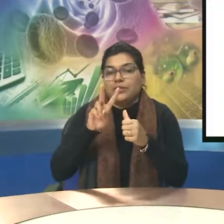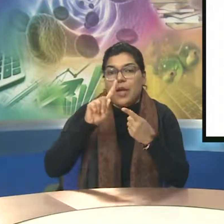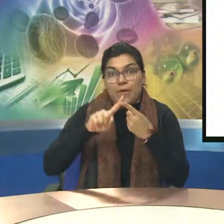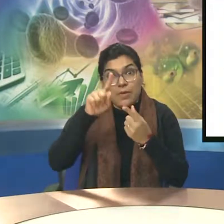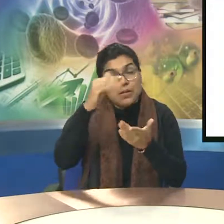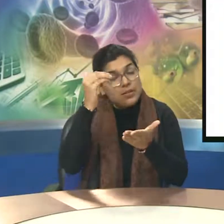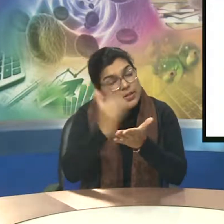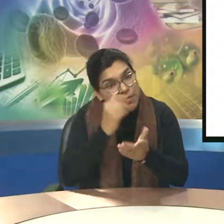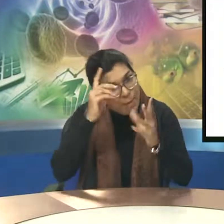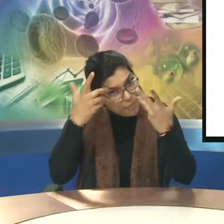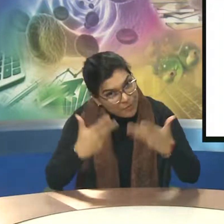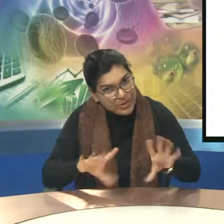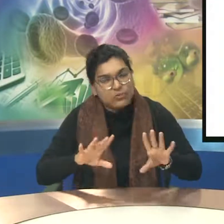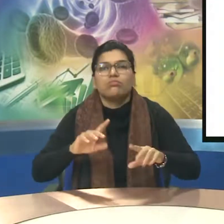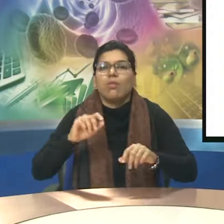whatever you have written.